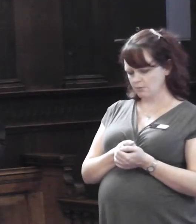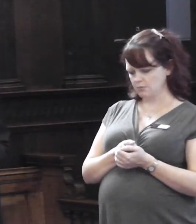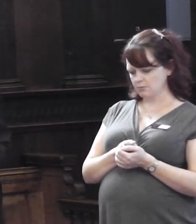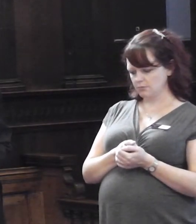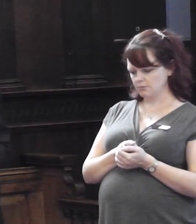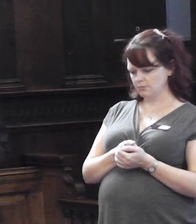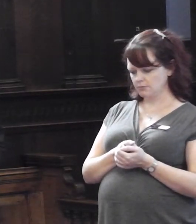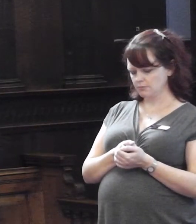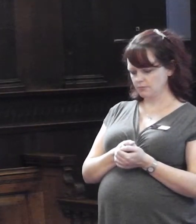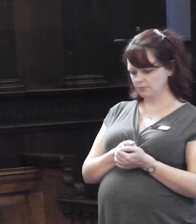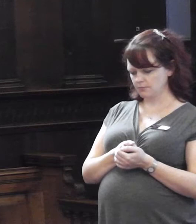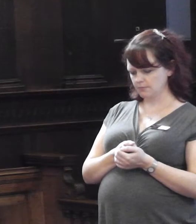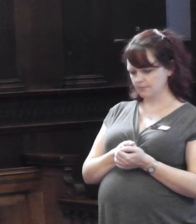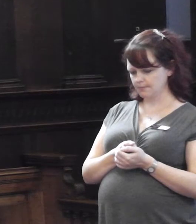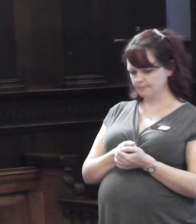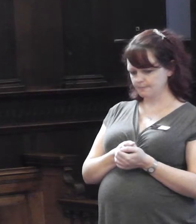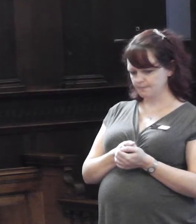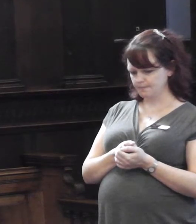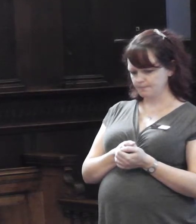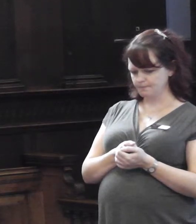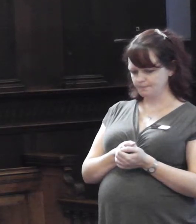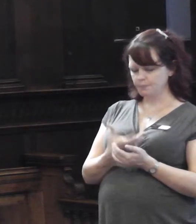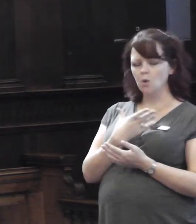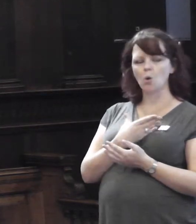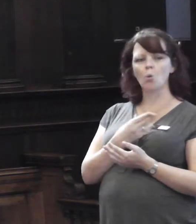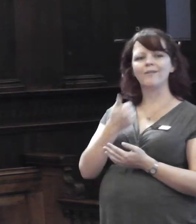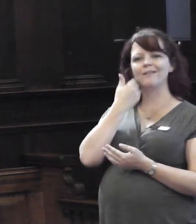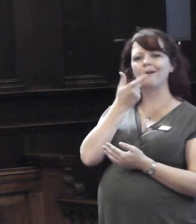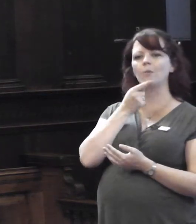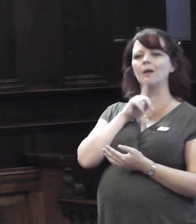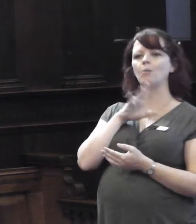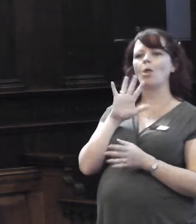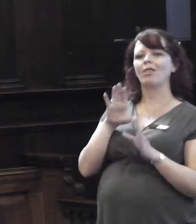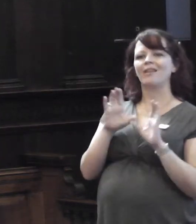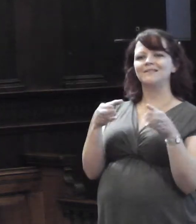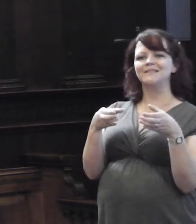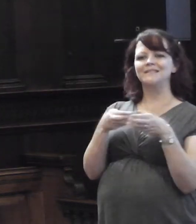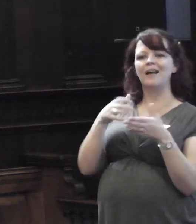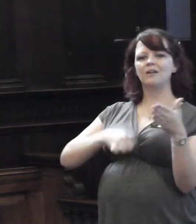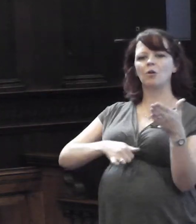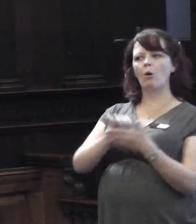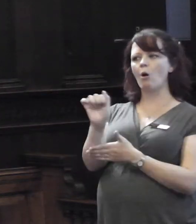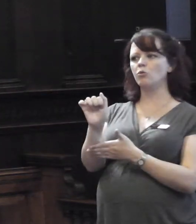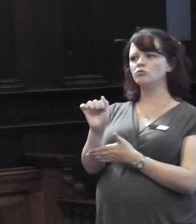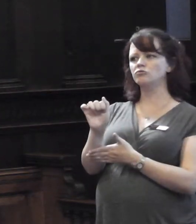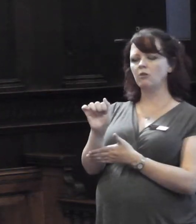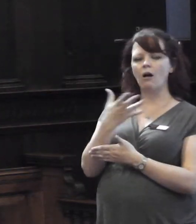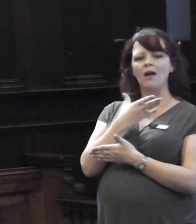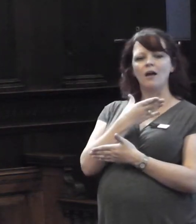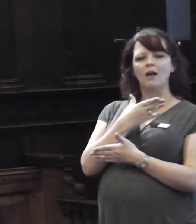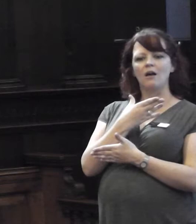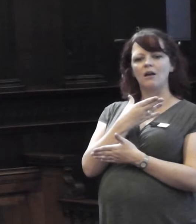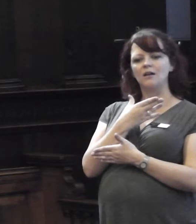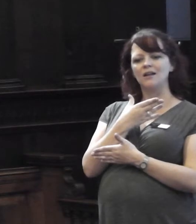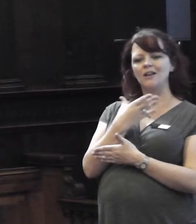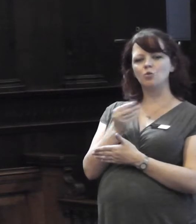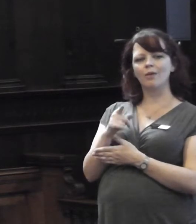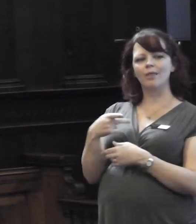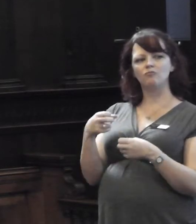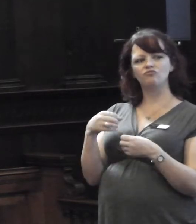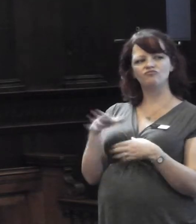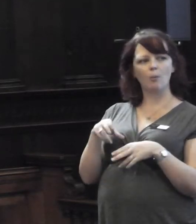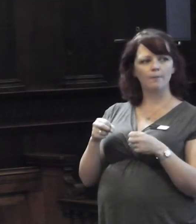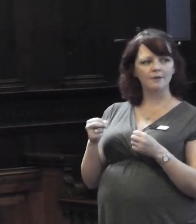Amongst young offenders, the gang culture very often comes with them from the streets